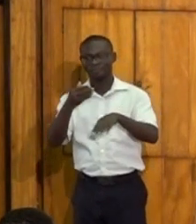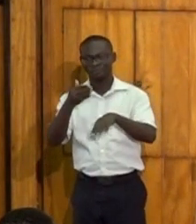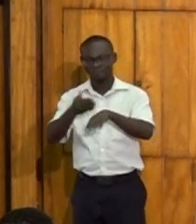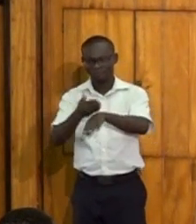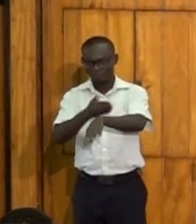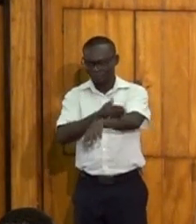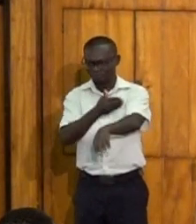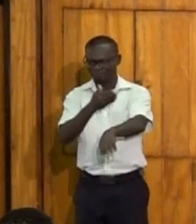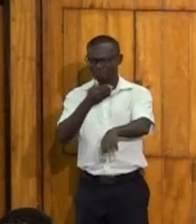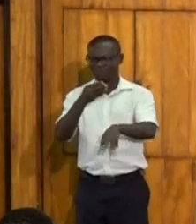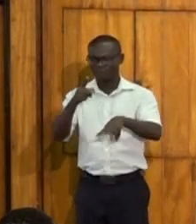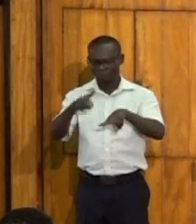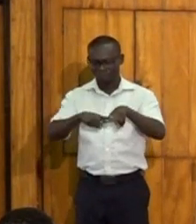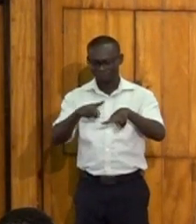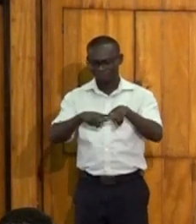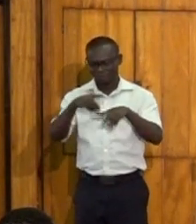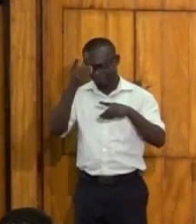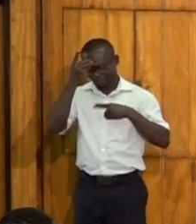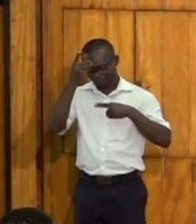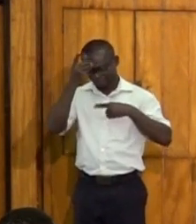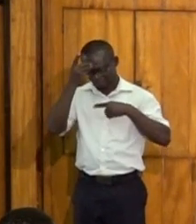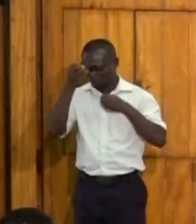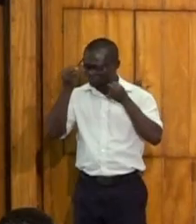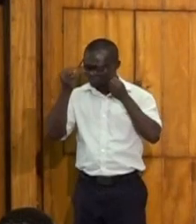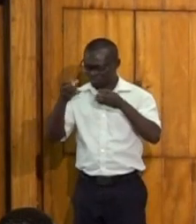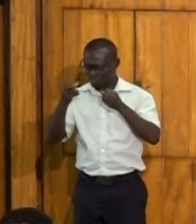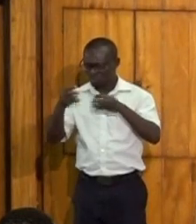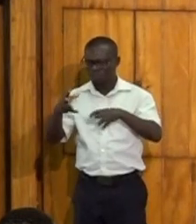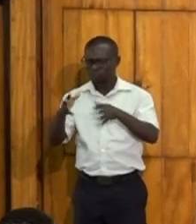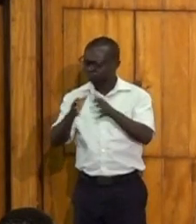more inclusive of the broader,